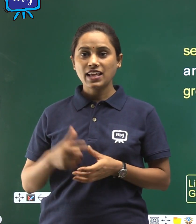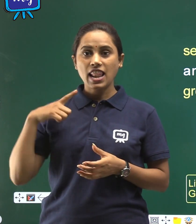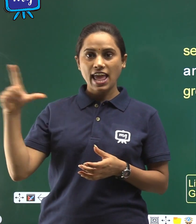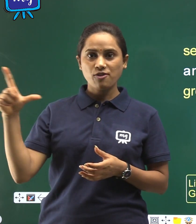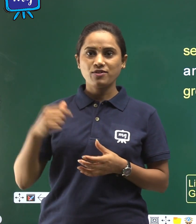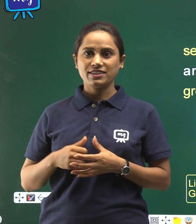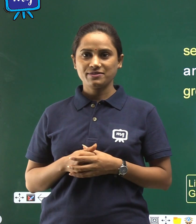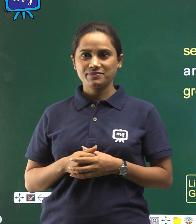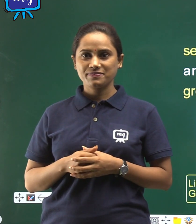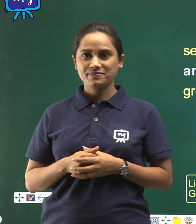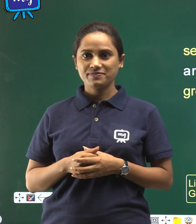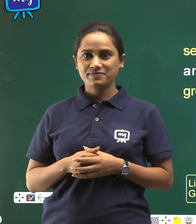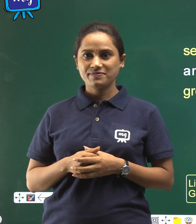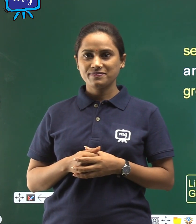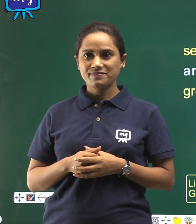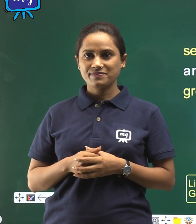life